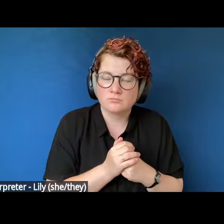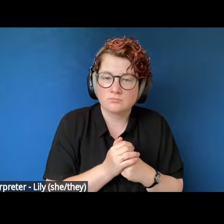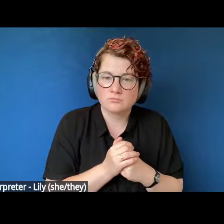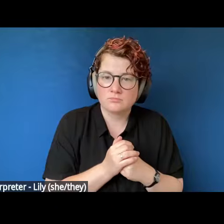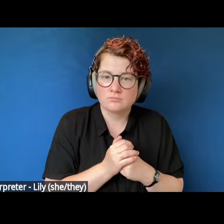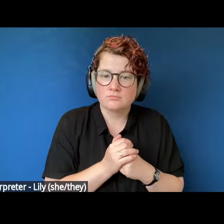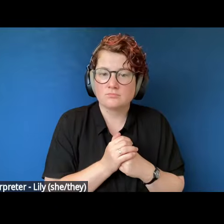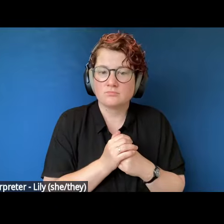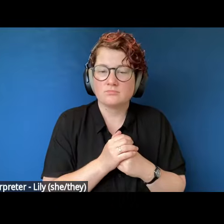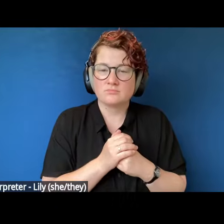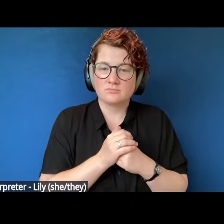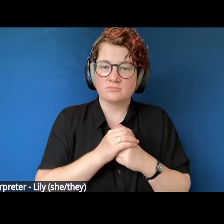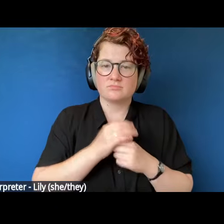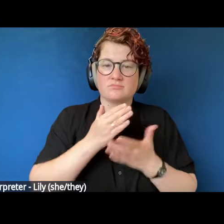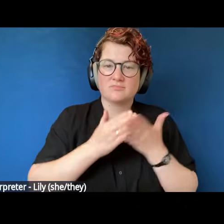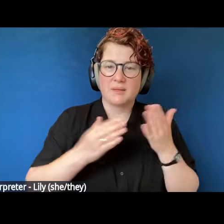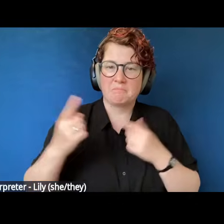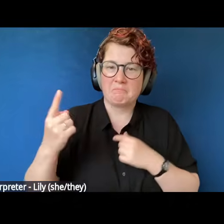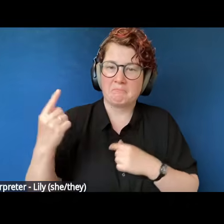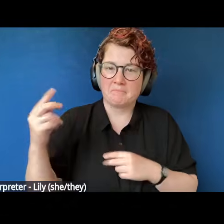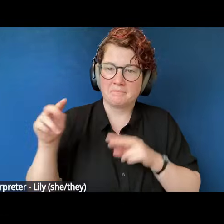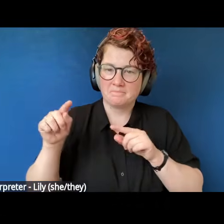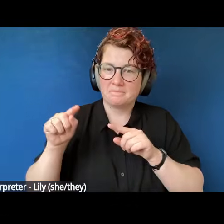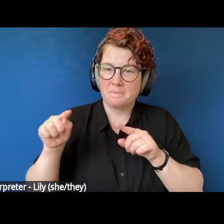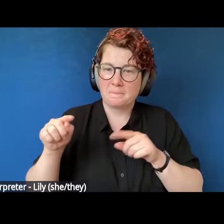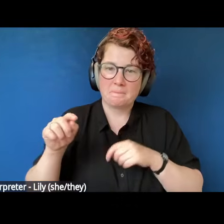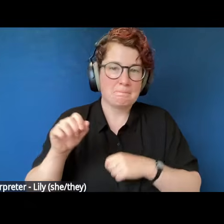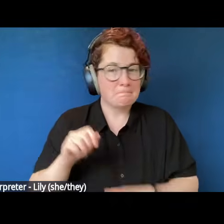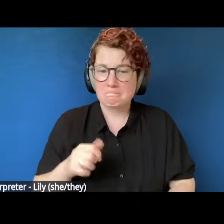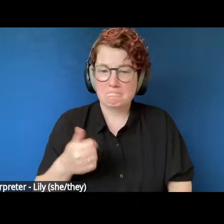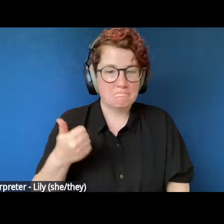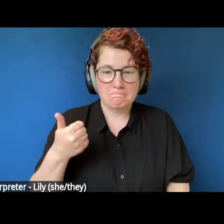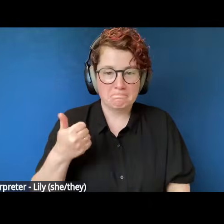you're shaking your head, so that's good. I'm gonna move us on then with your blessing.